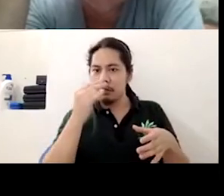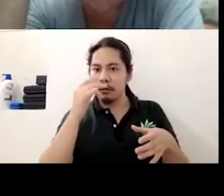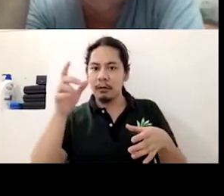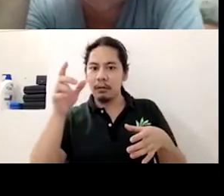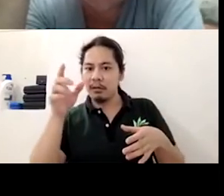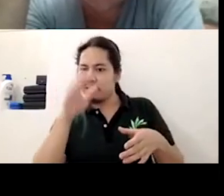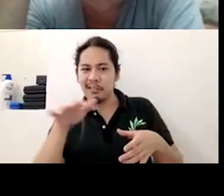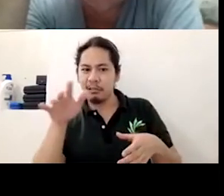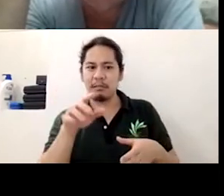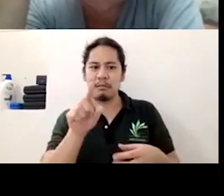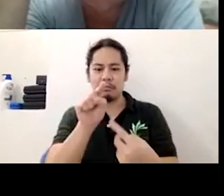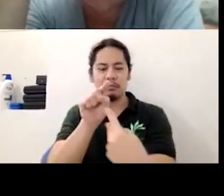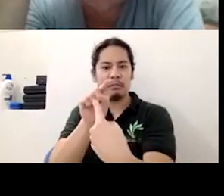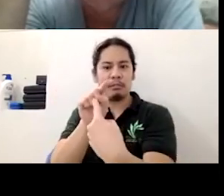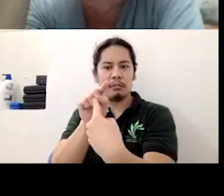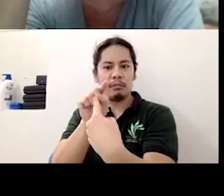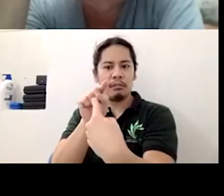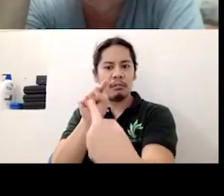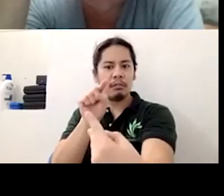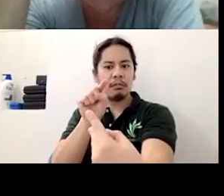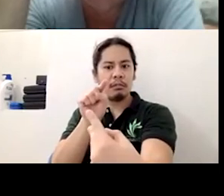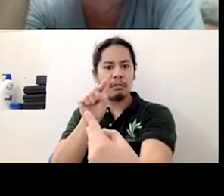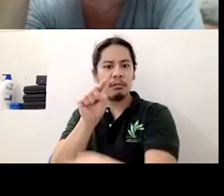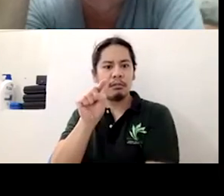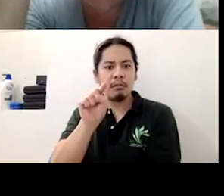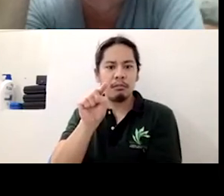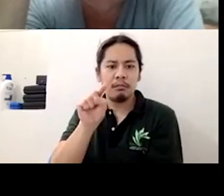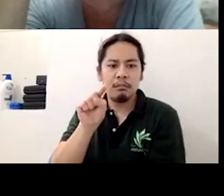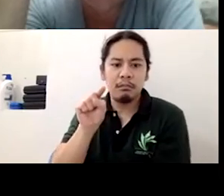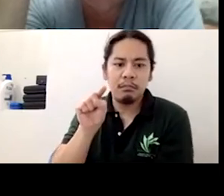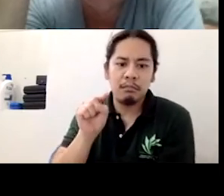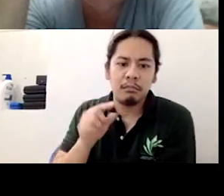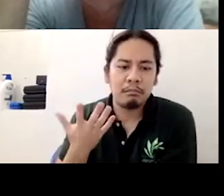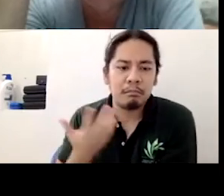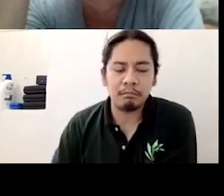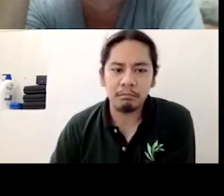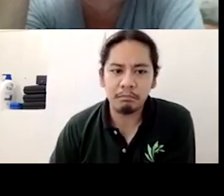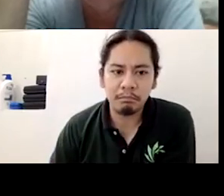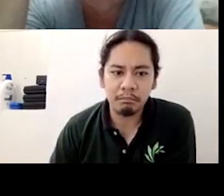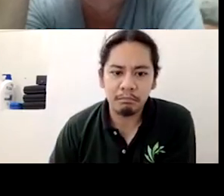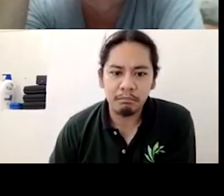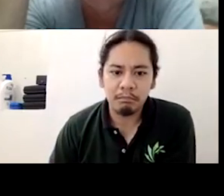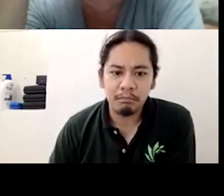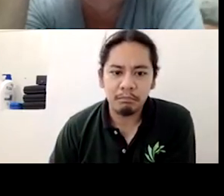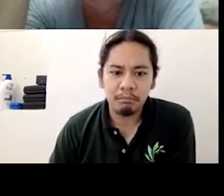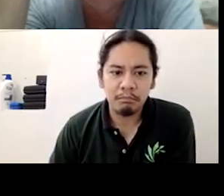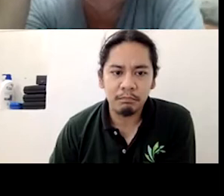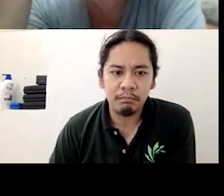else. It's opposite of what me, Marvin, Nat, and Peebs were talking about earlier.